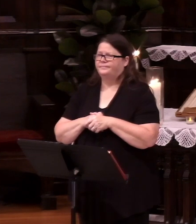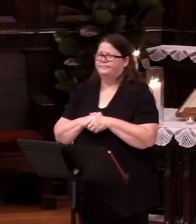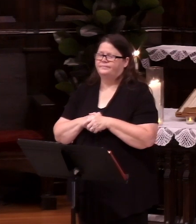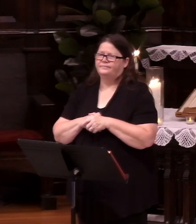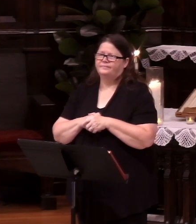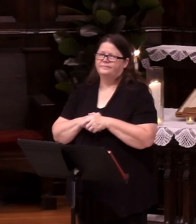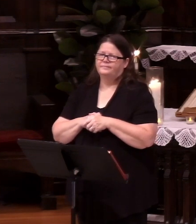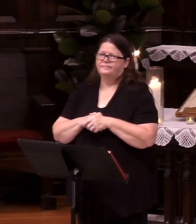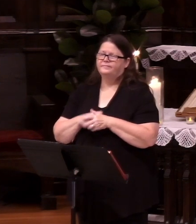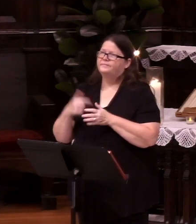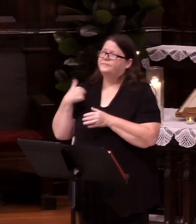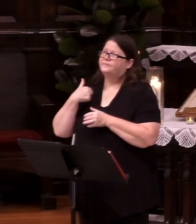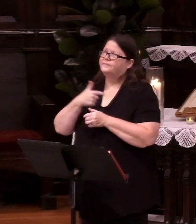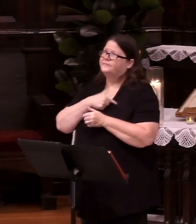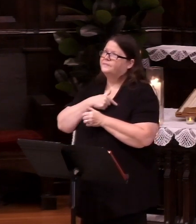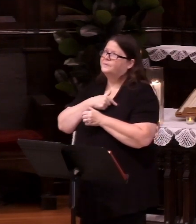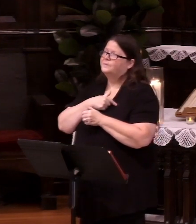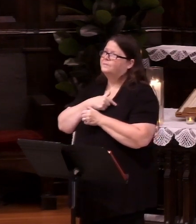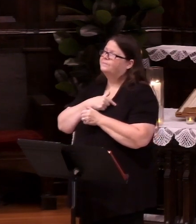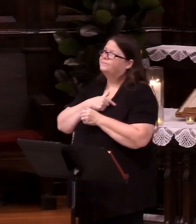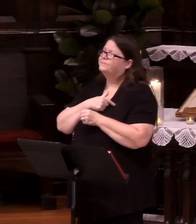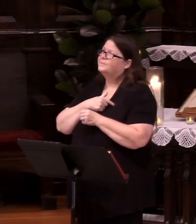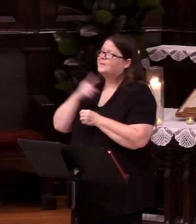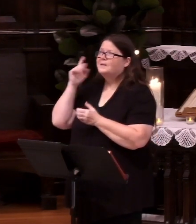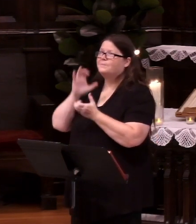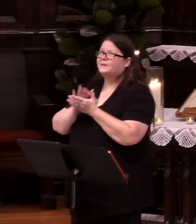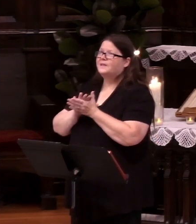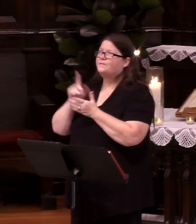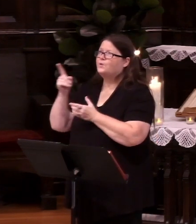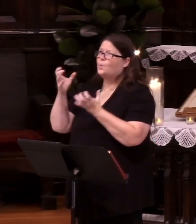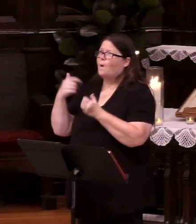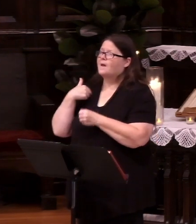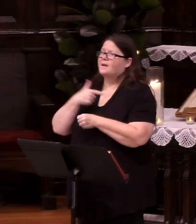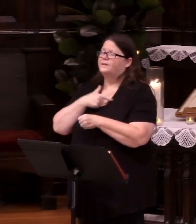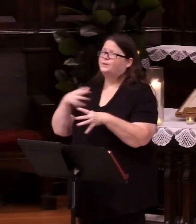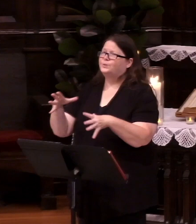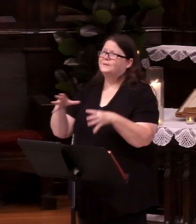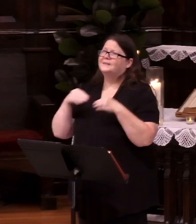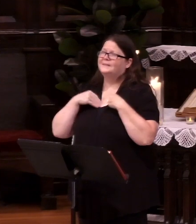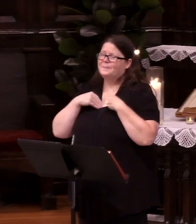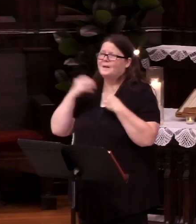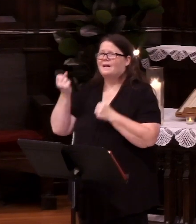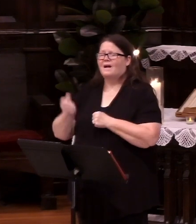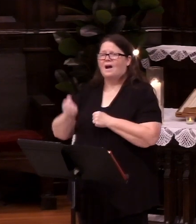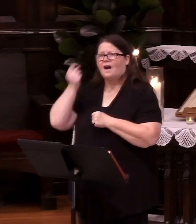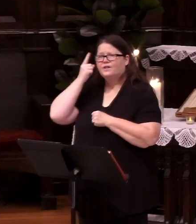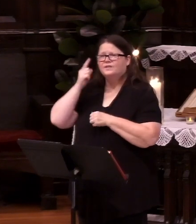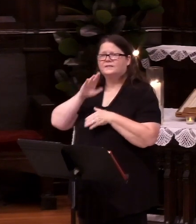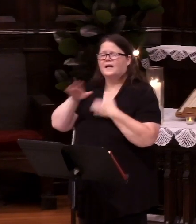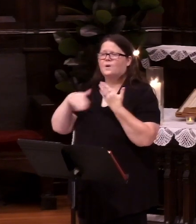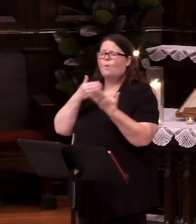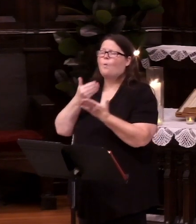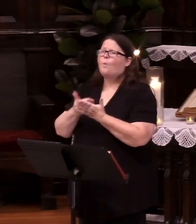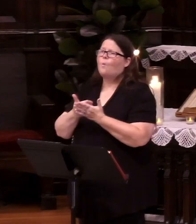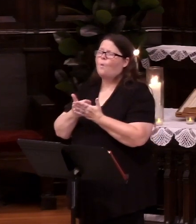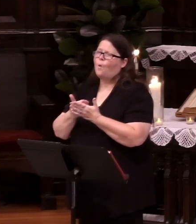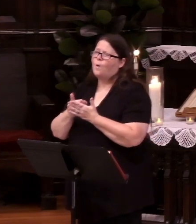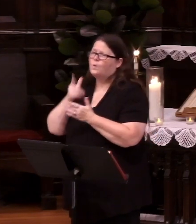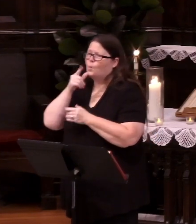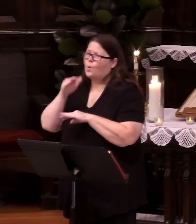God, we believe you ask us to accept and seek to understand all who are called by your